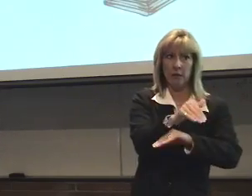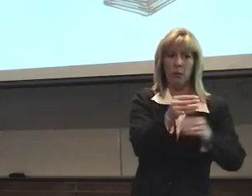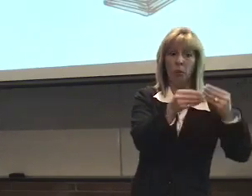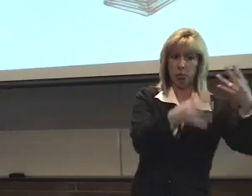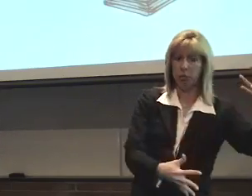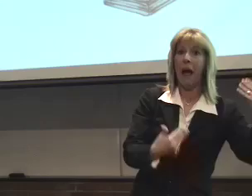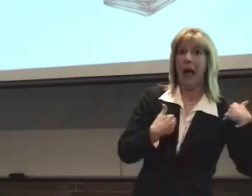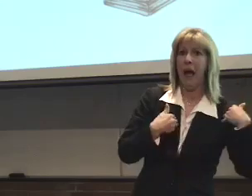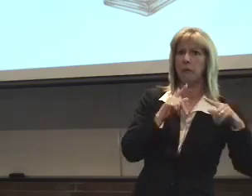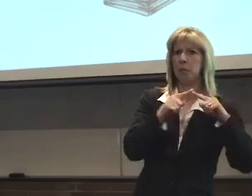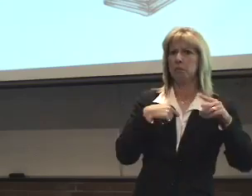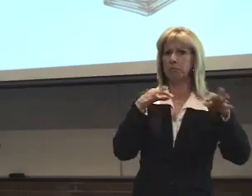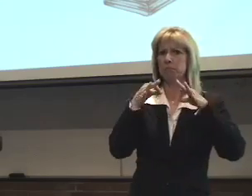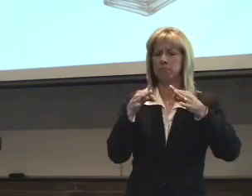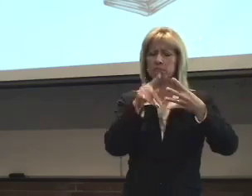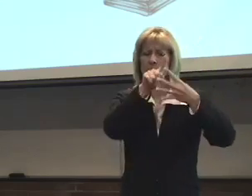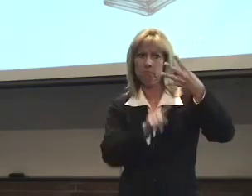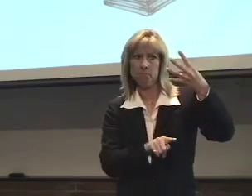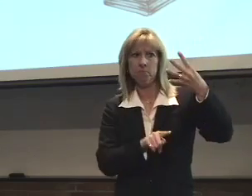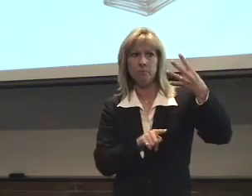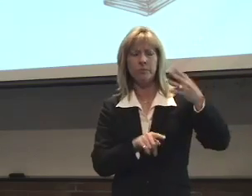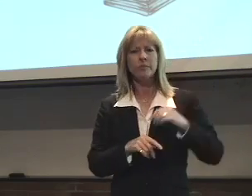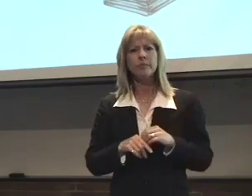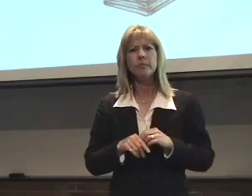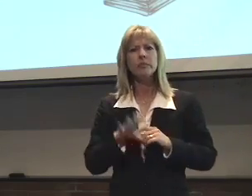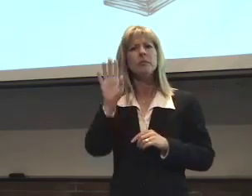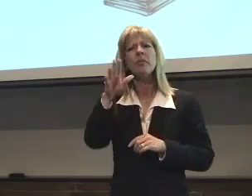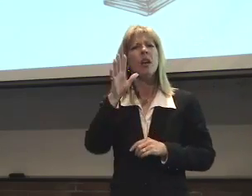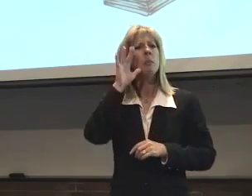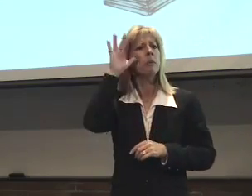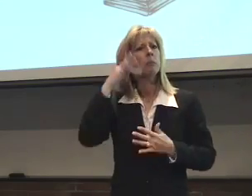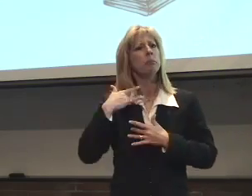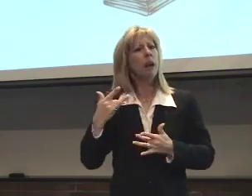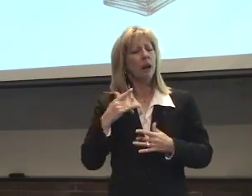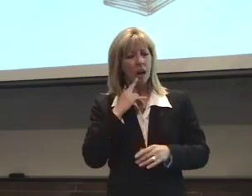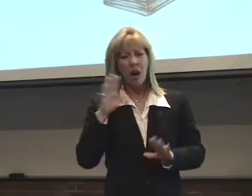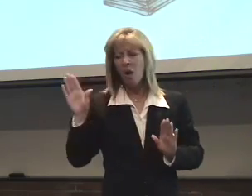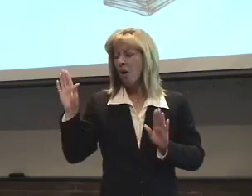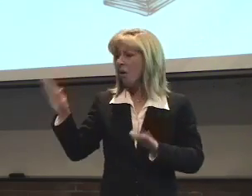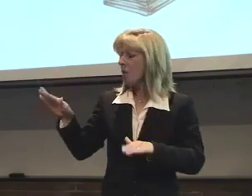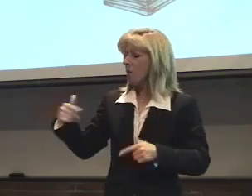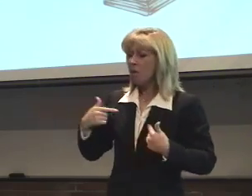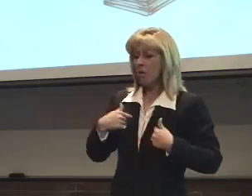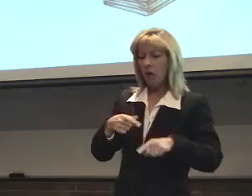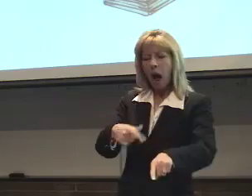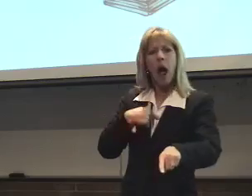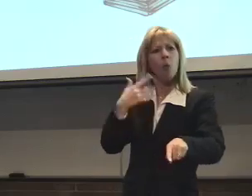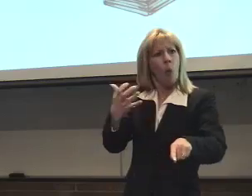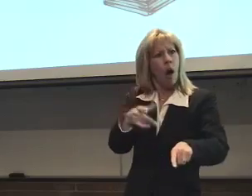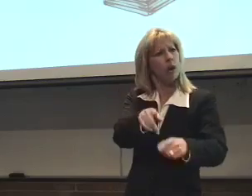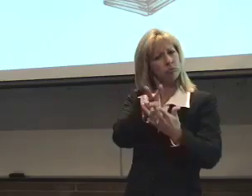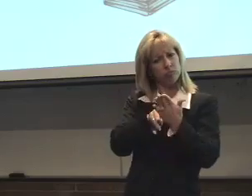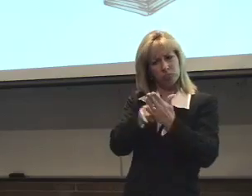Parents always tell me, you know, I want my child to read at grade level. And absolutely, absolutely that's what we want, or above.